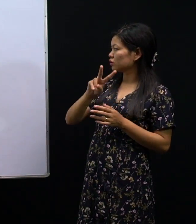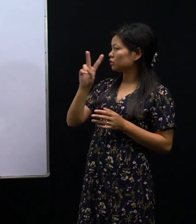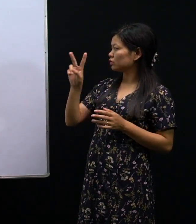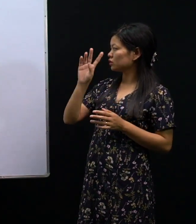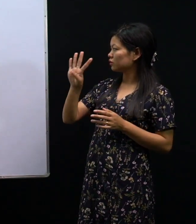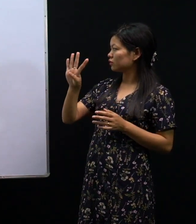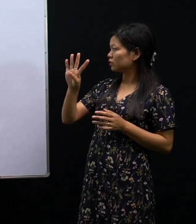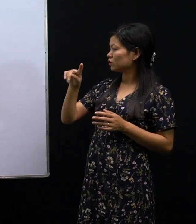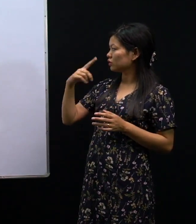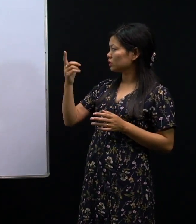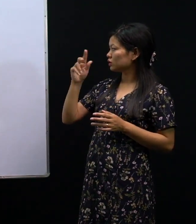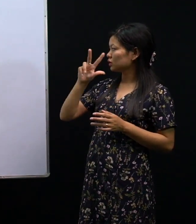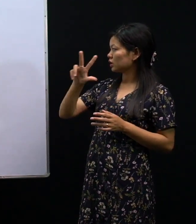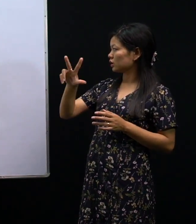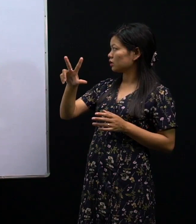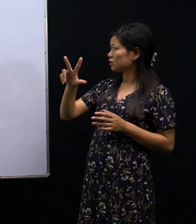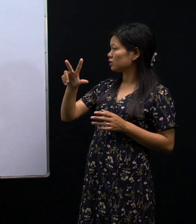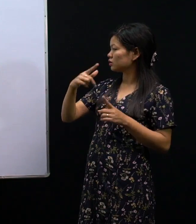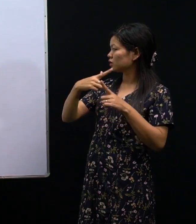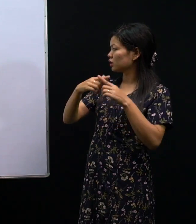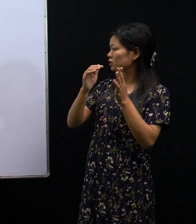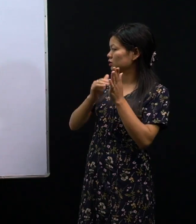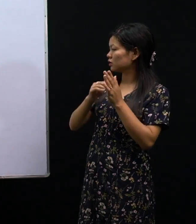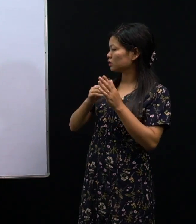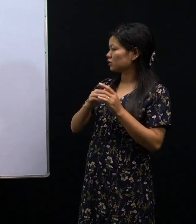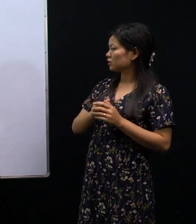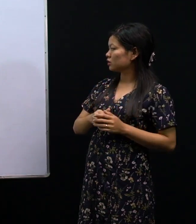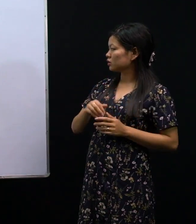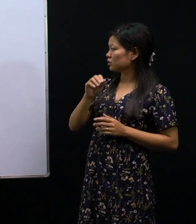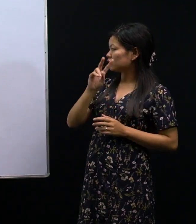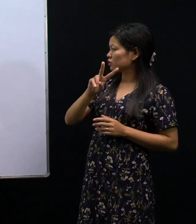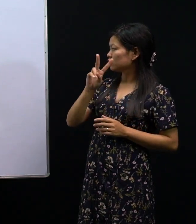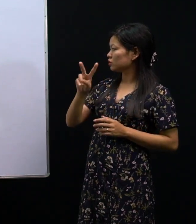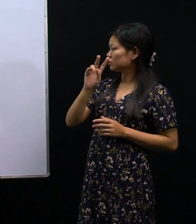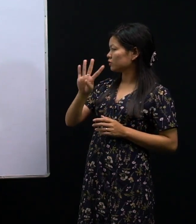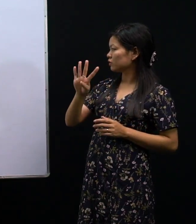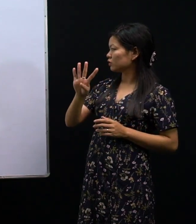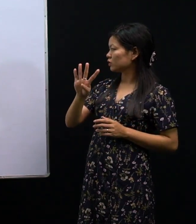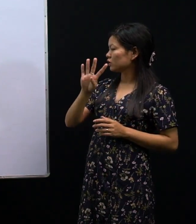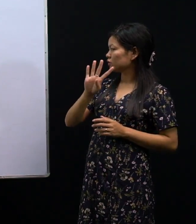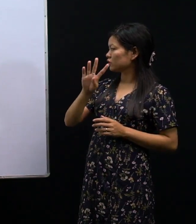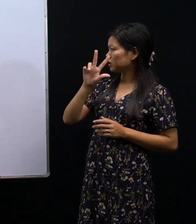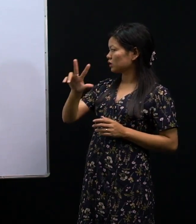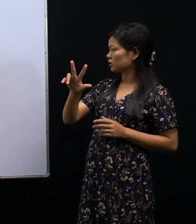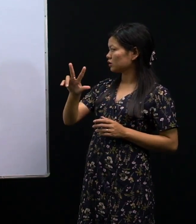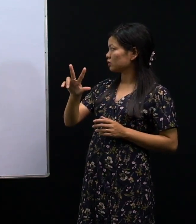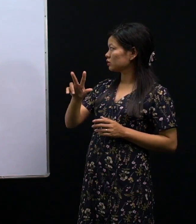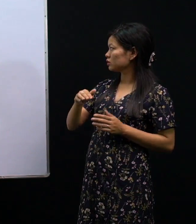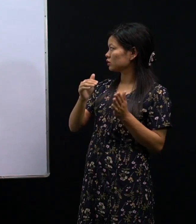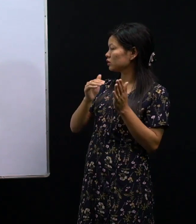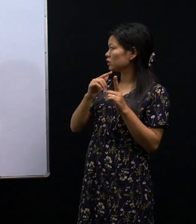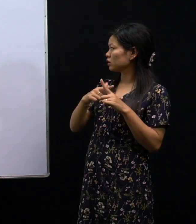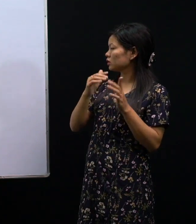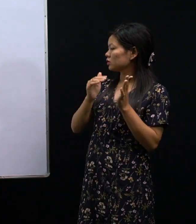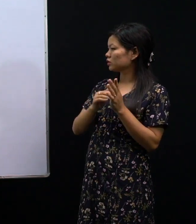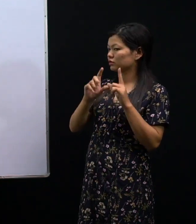2 yz. Now it is 8. Now 2 2s are 4 and root 2 2. 4 2s are 8.